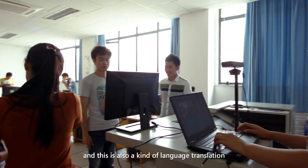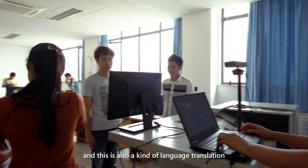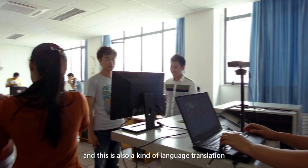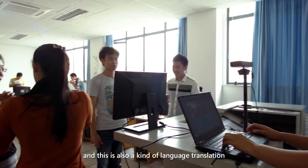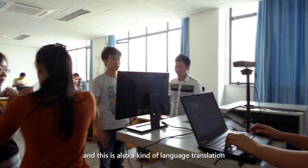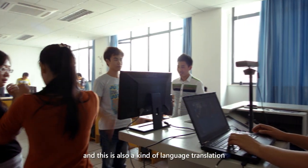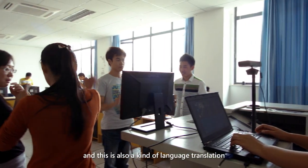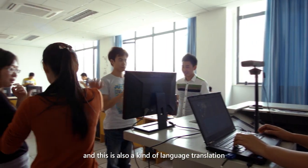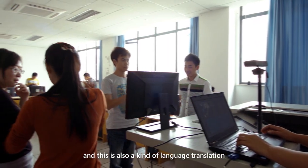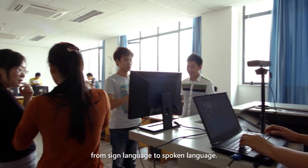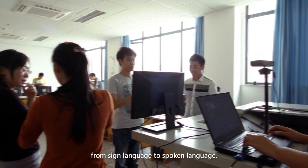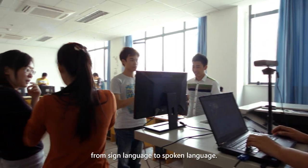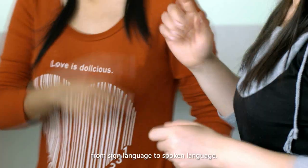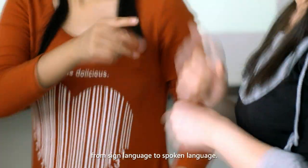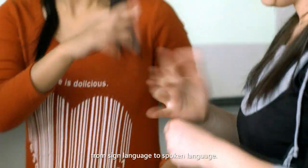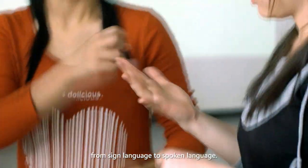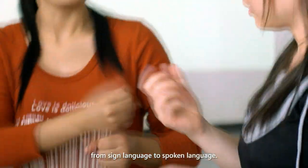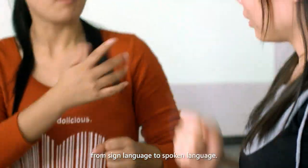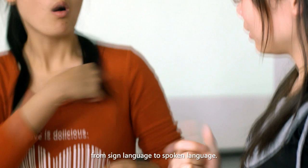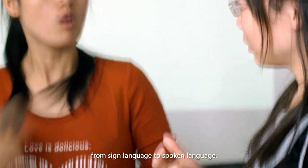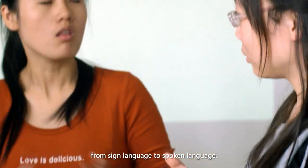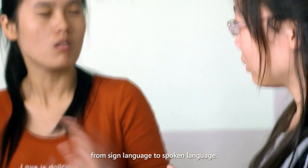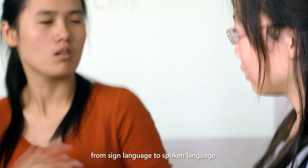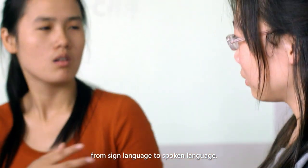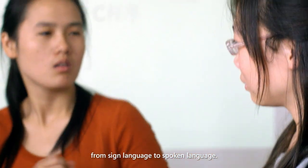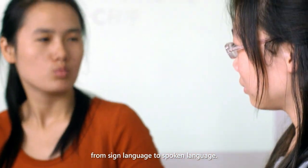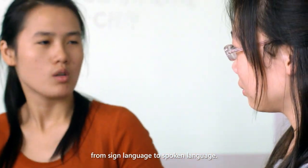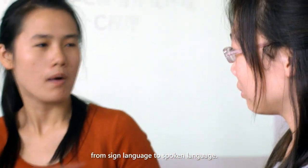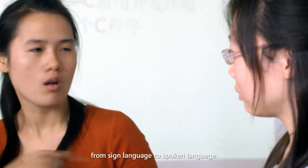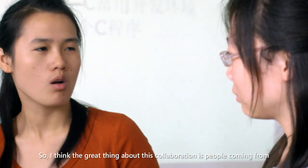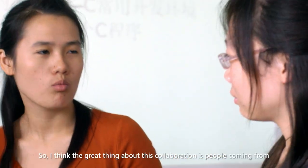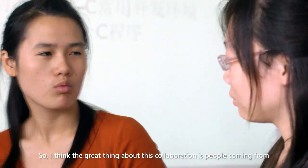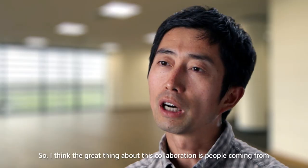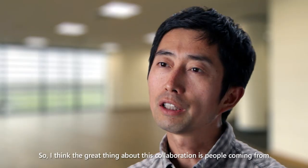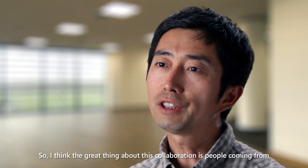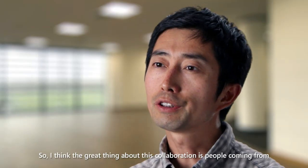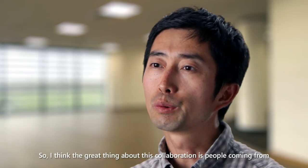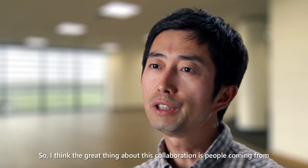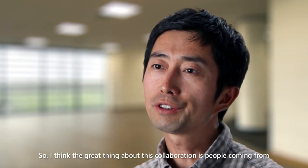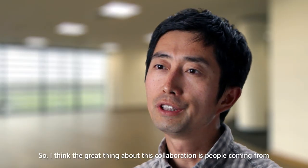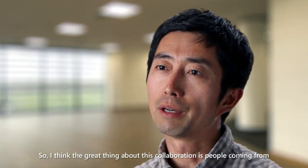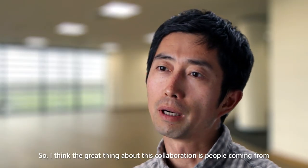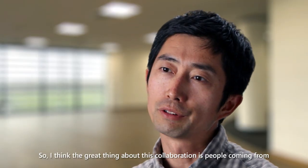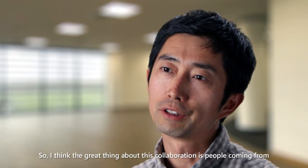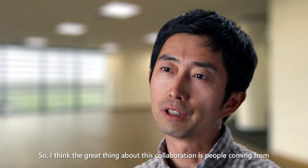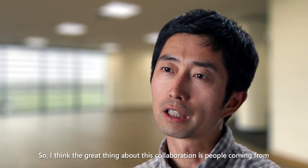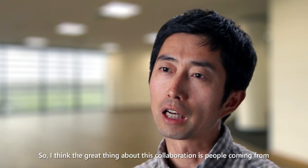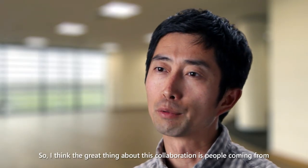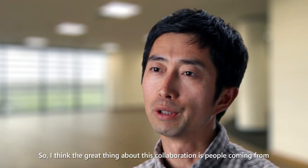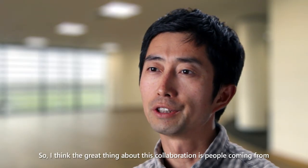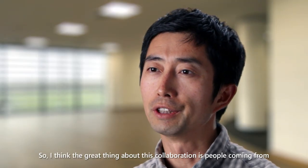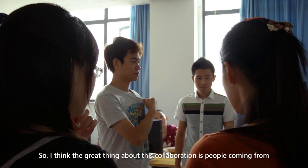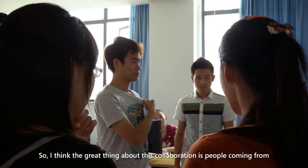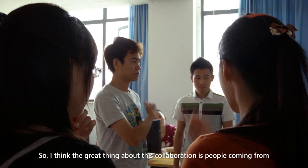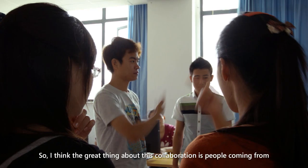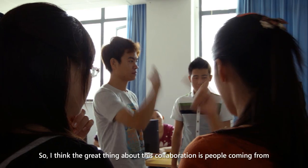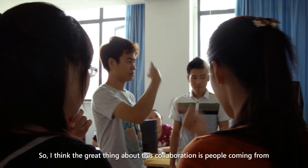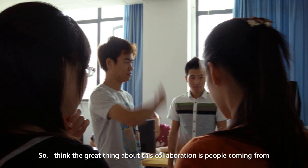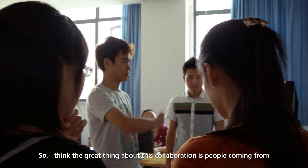language translation from sign language to spoken language. So I think the great thing about this collaboration is people coming